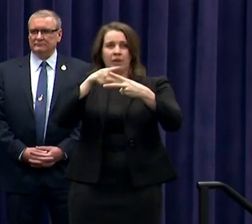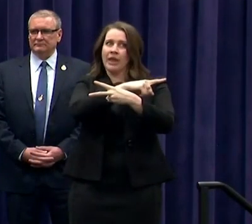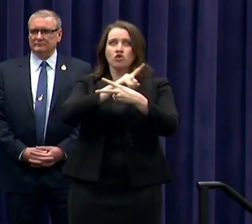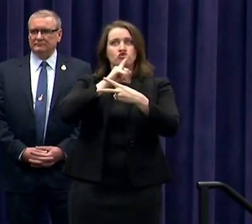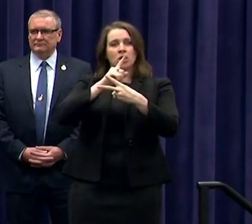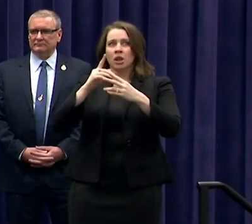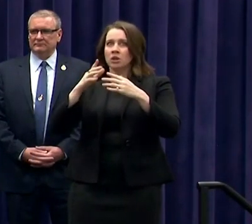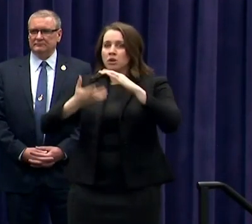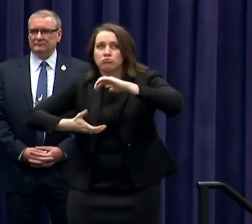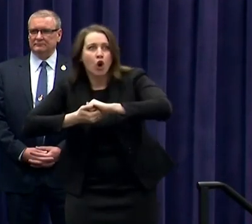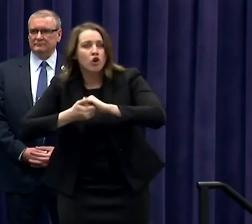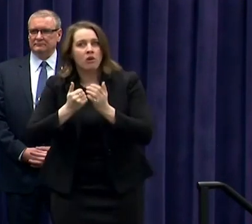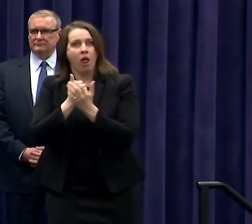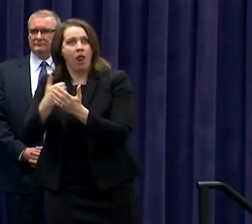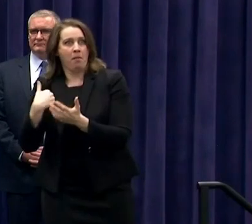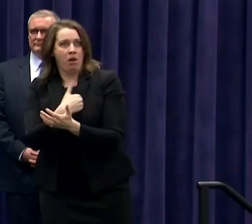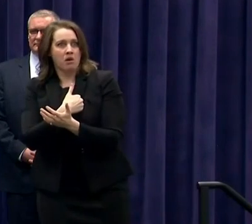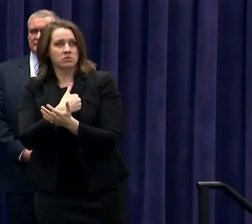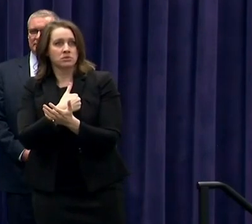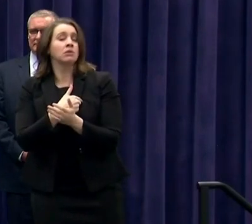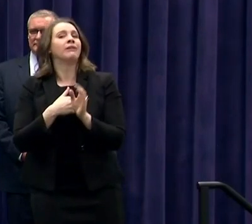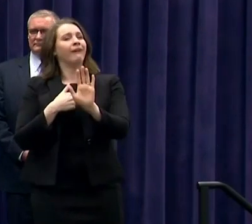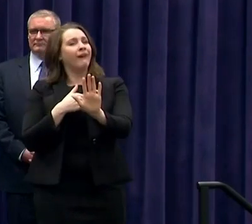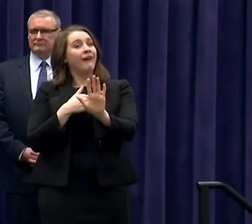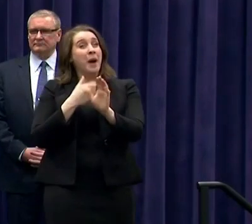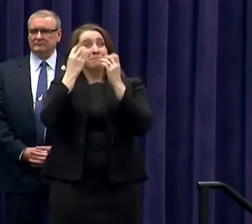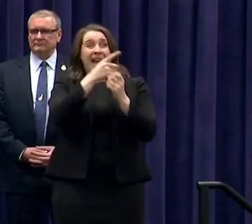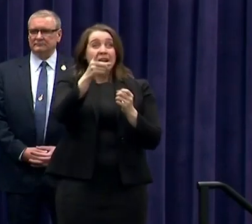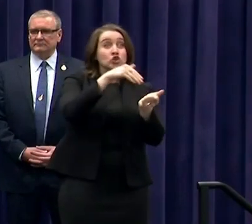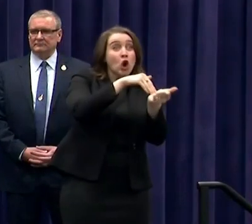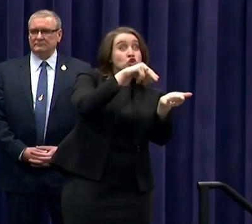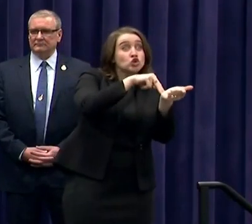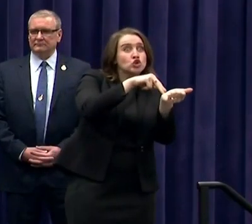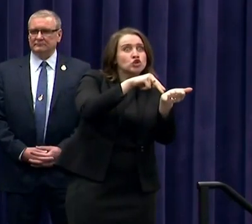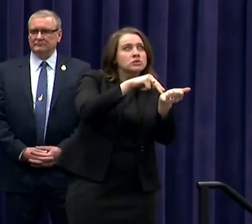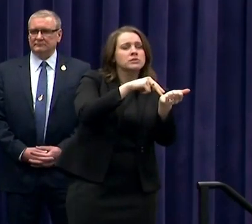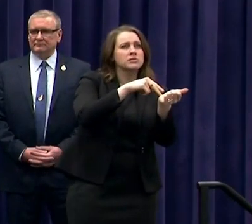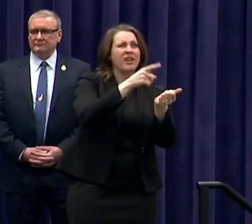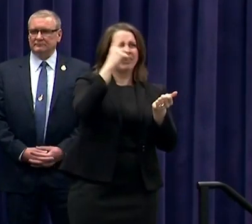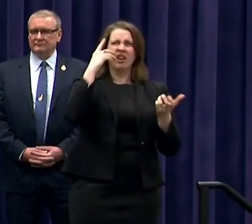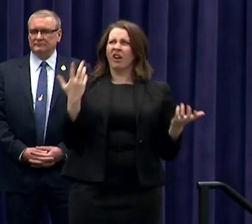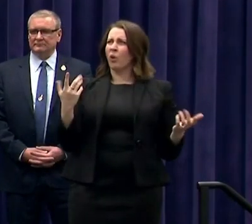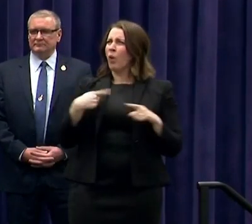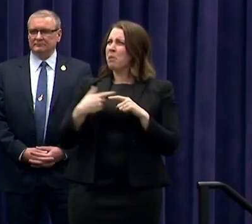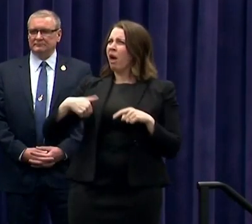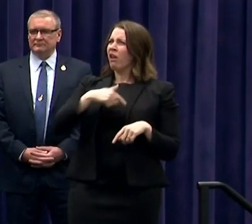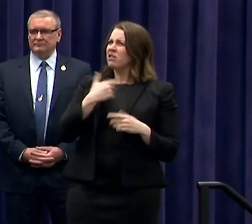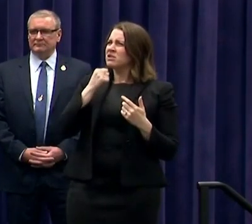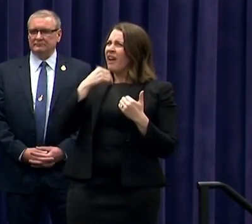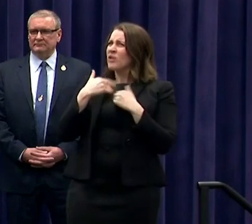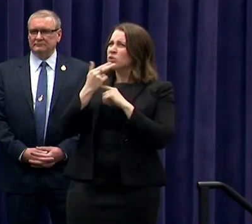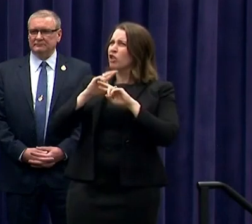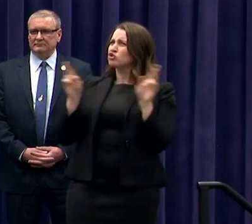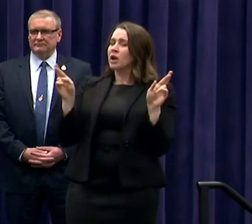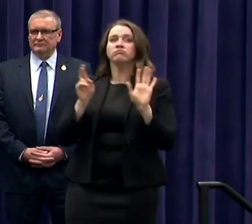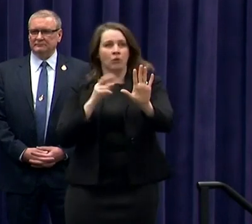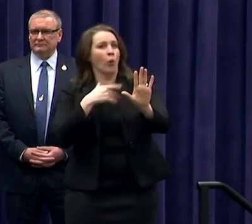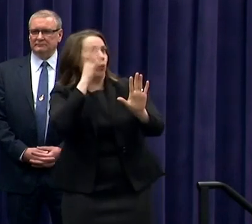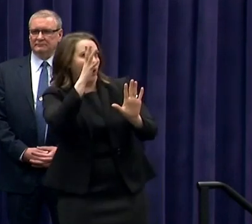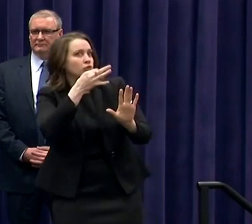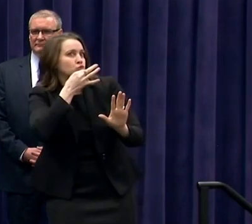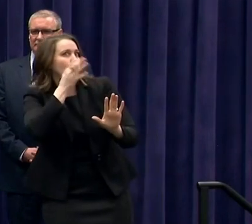way. I don't want healthcare workers to think that we've forgotten about them. We're going to be bringing online resources for them as well. And